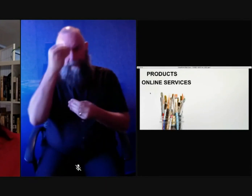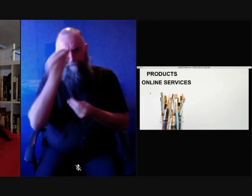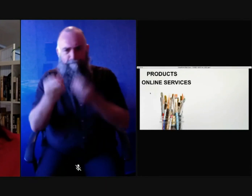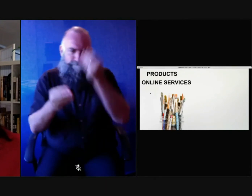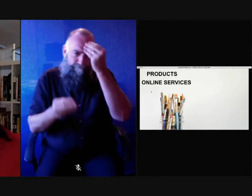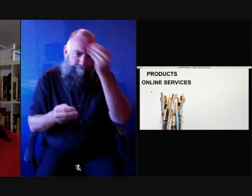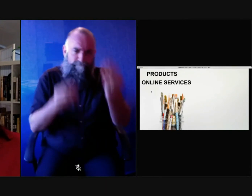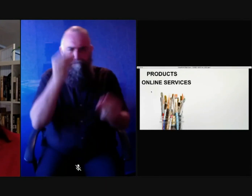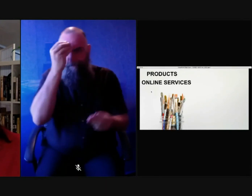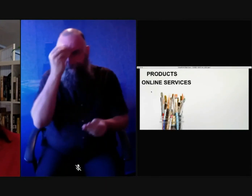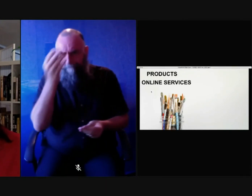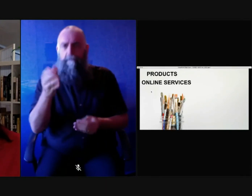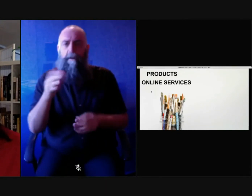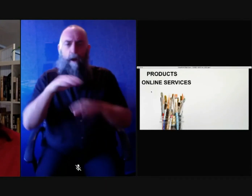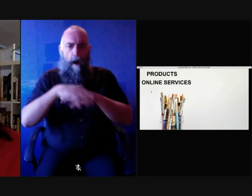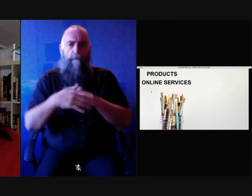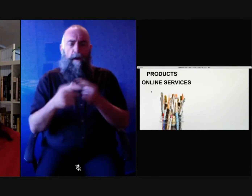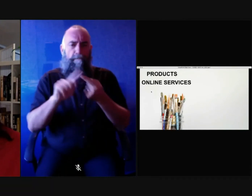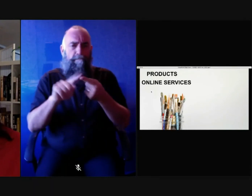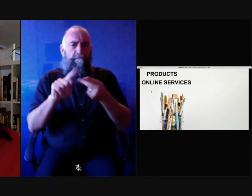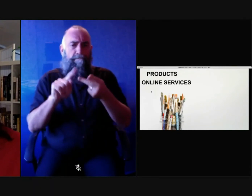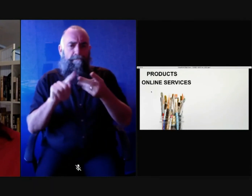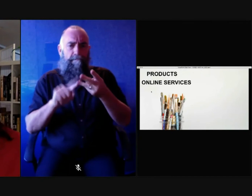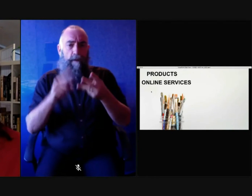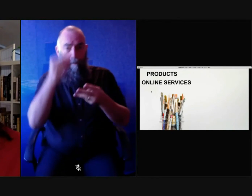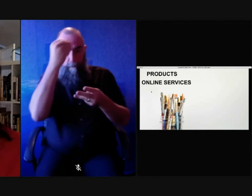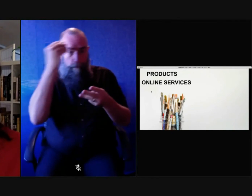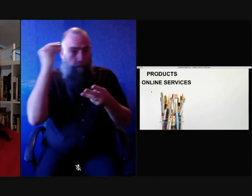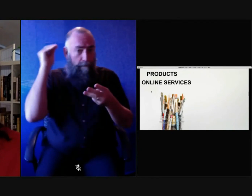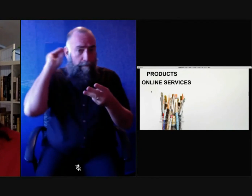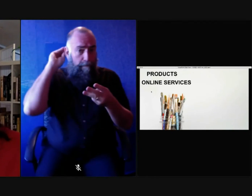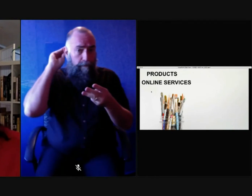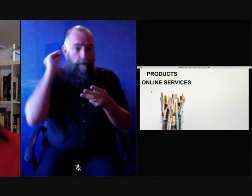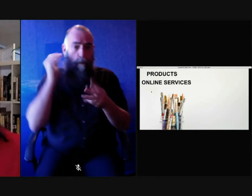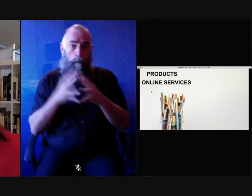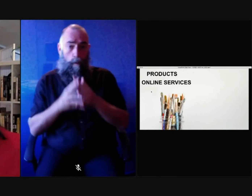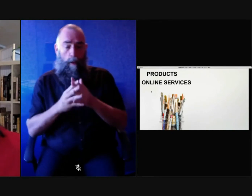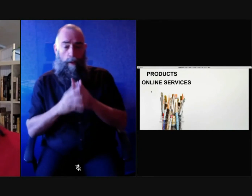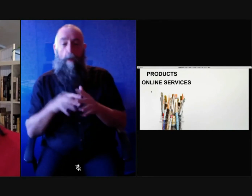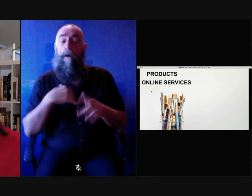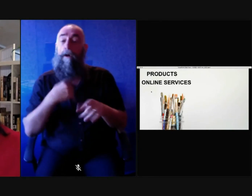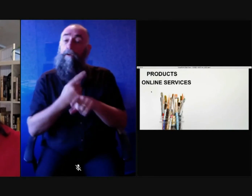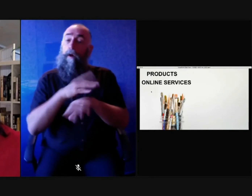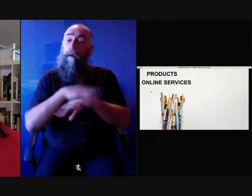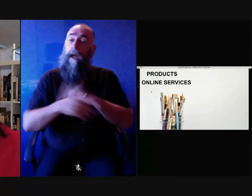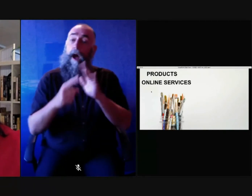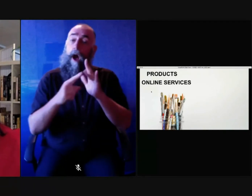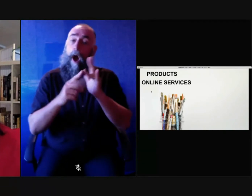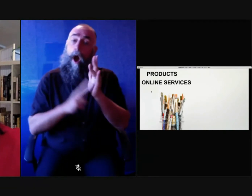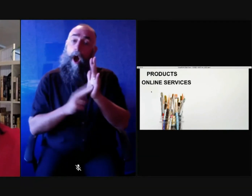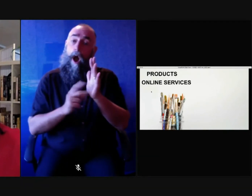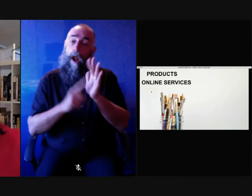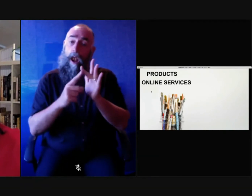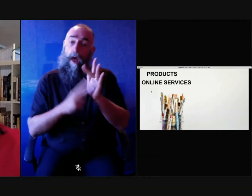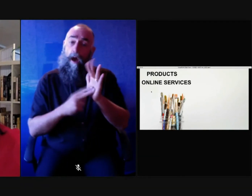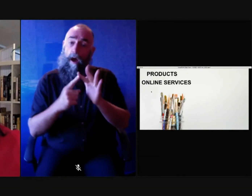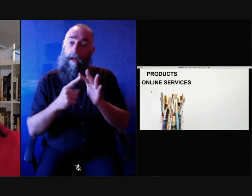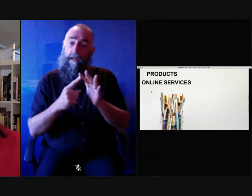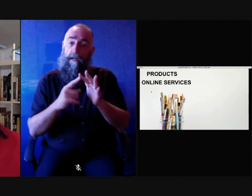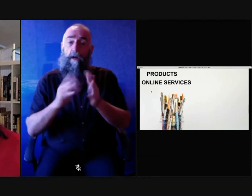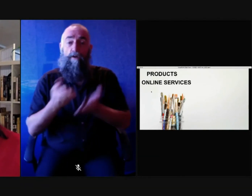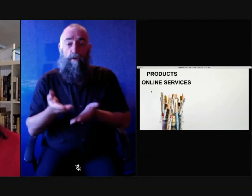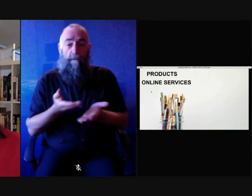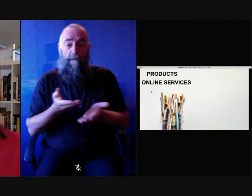on things to have a think about. So we were talking about online services.